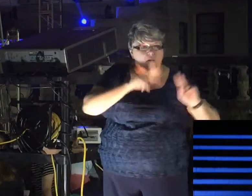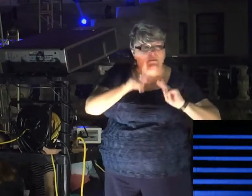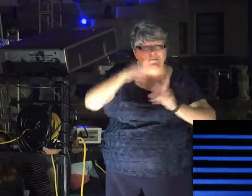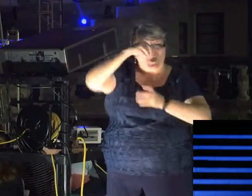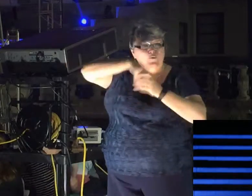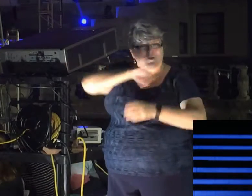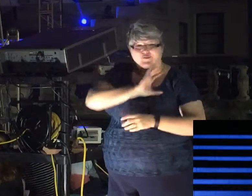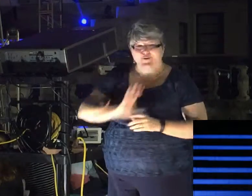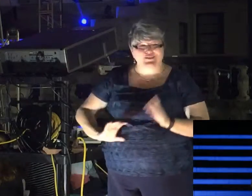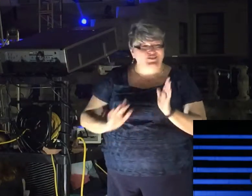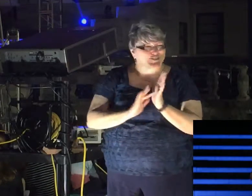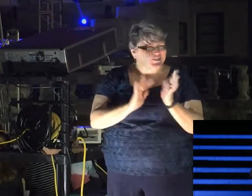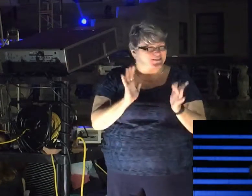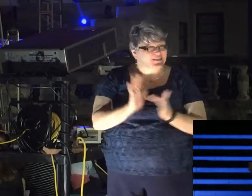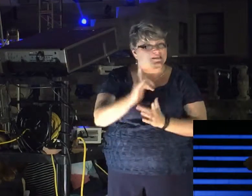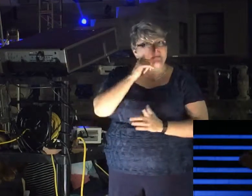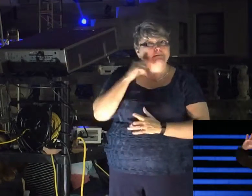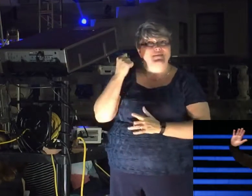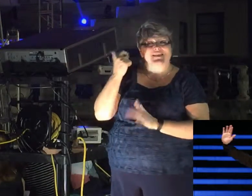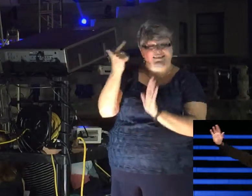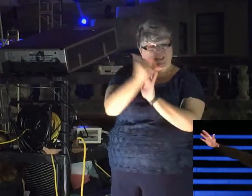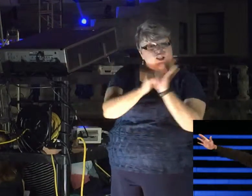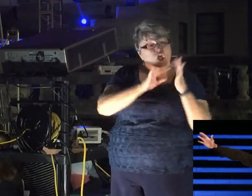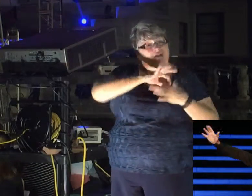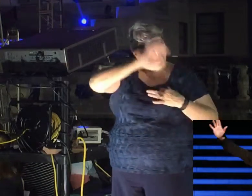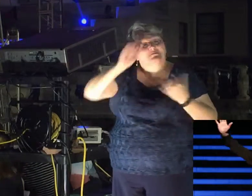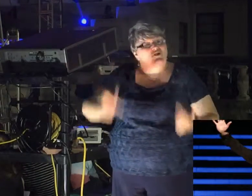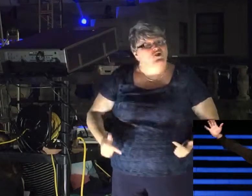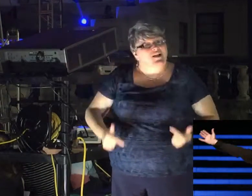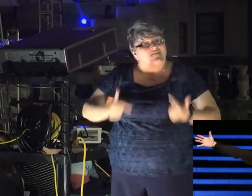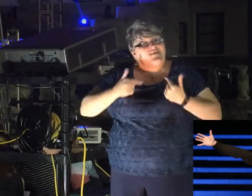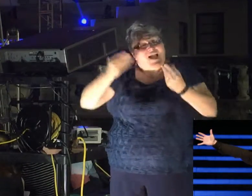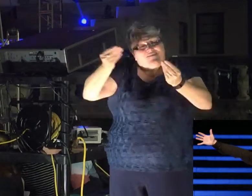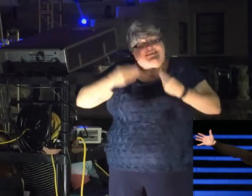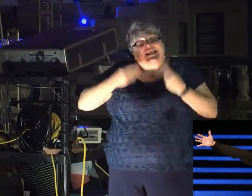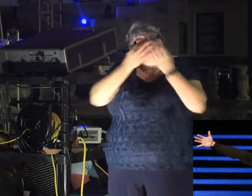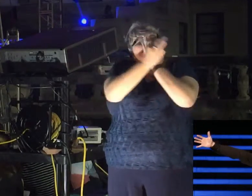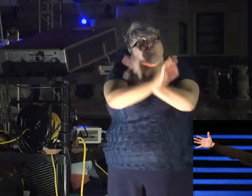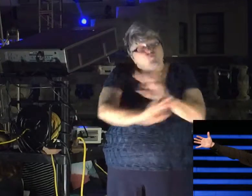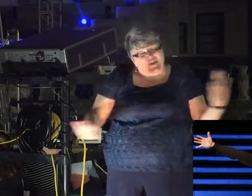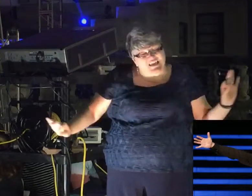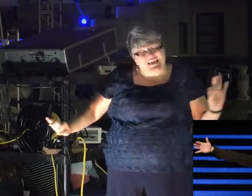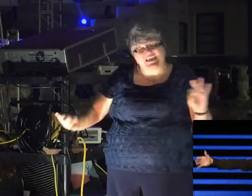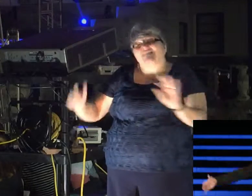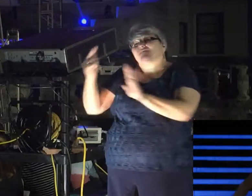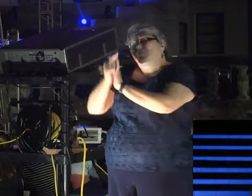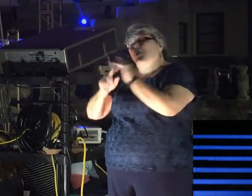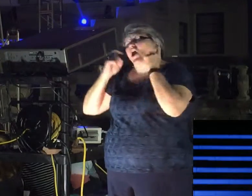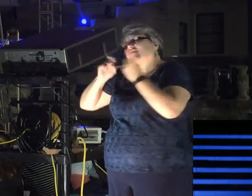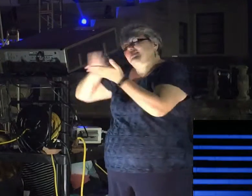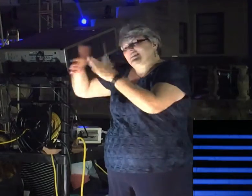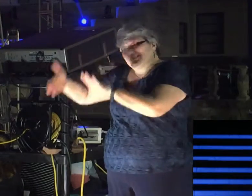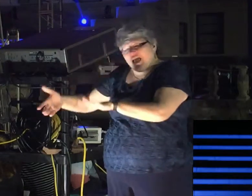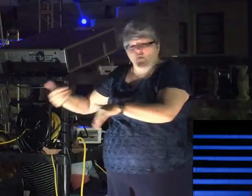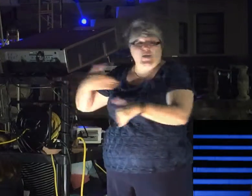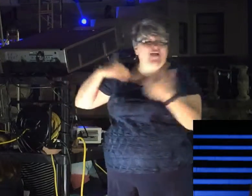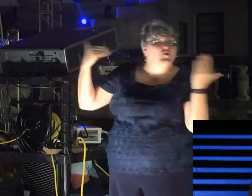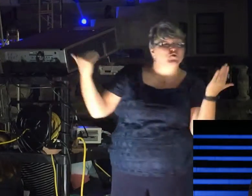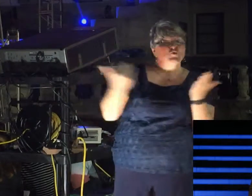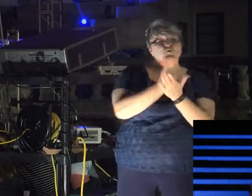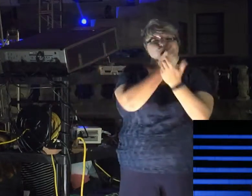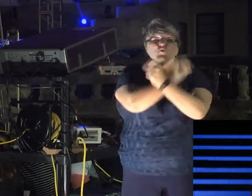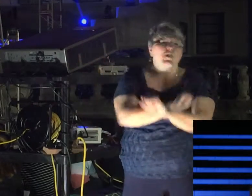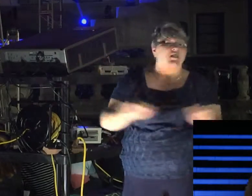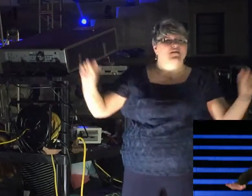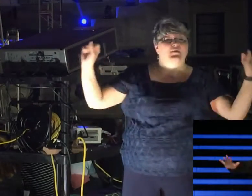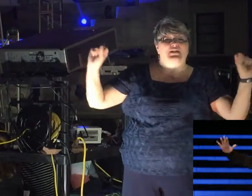condemnation for those who are in Christ Jesus. Because the law of the Spirit of life has set us free from the law of sin and death. We have